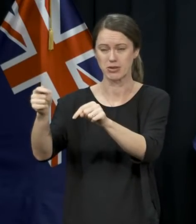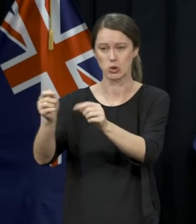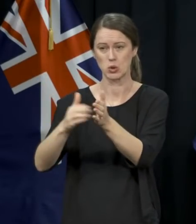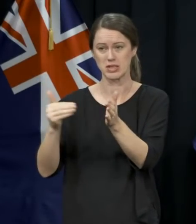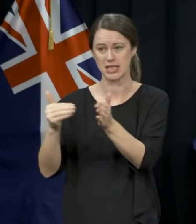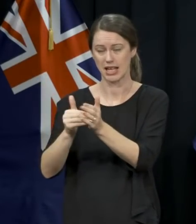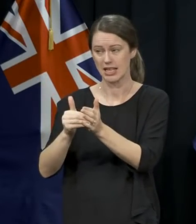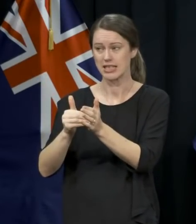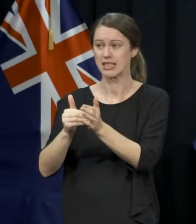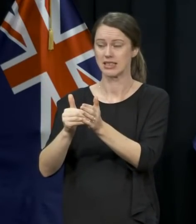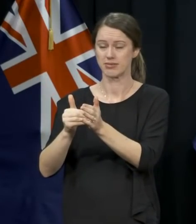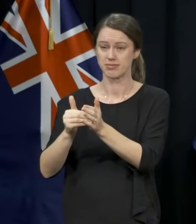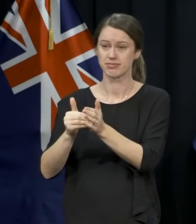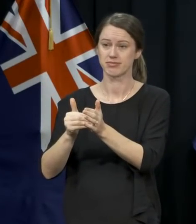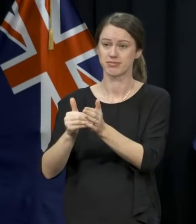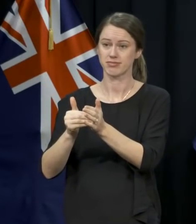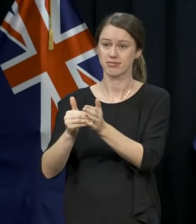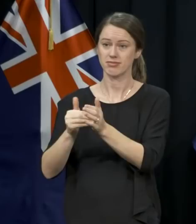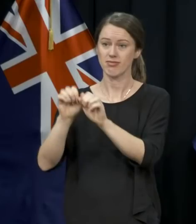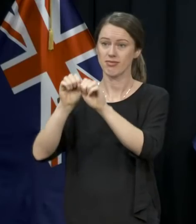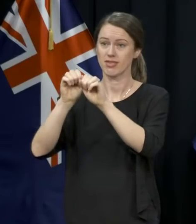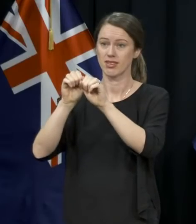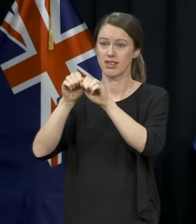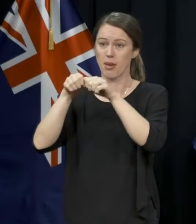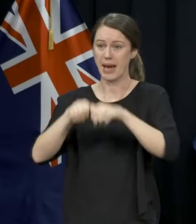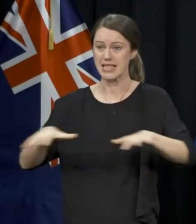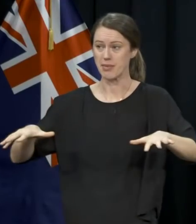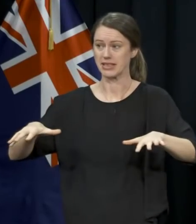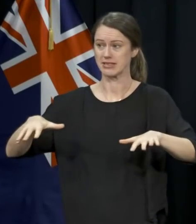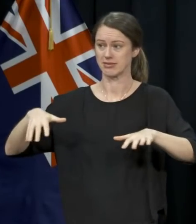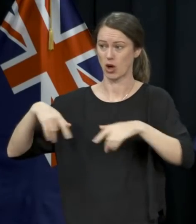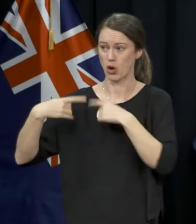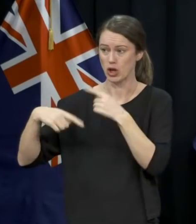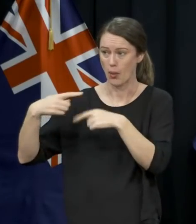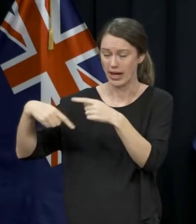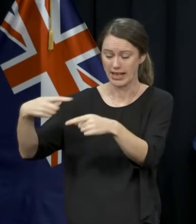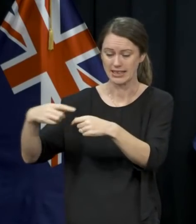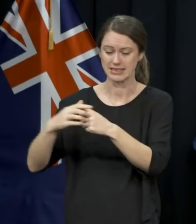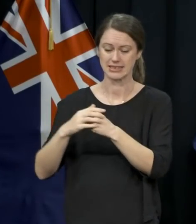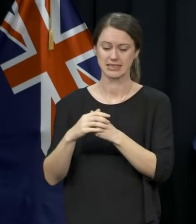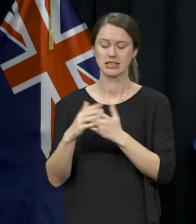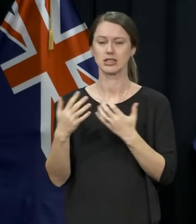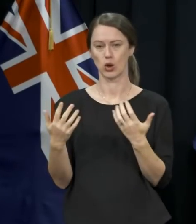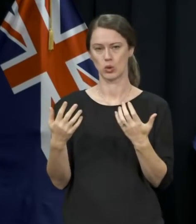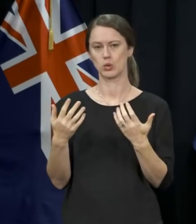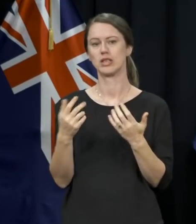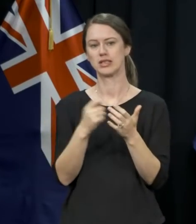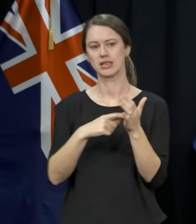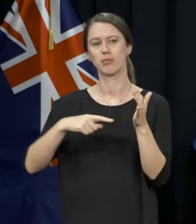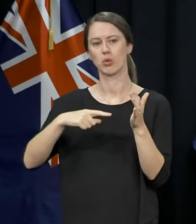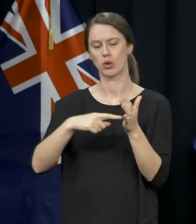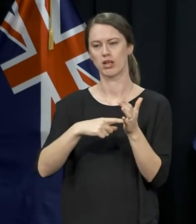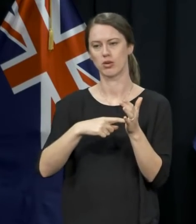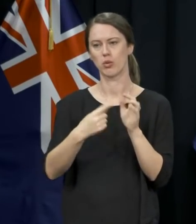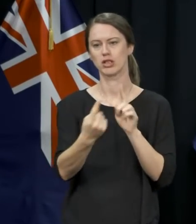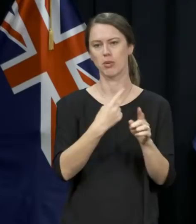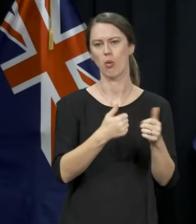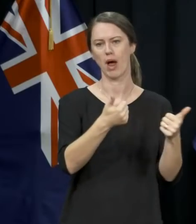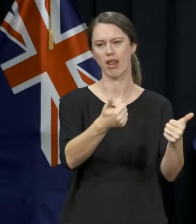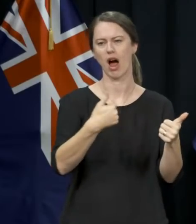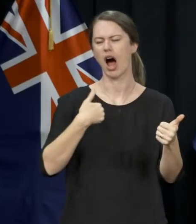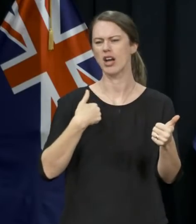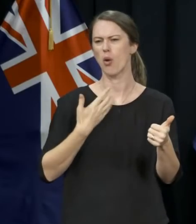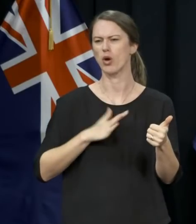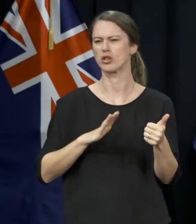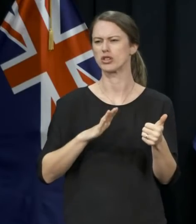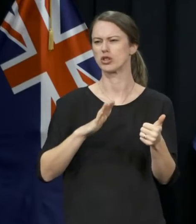borders. The pandemic is raging, and it's so important that we get that response right. I don't want to be a